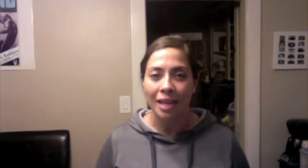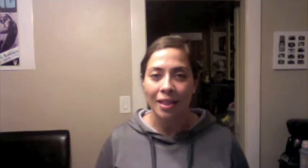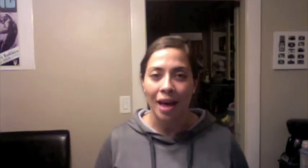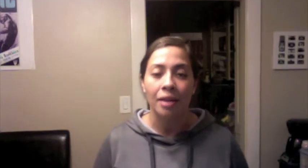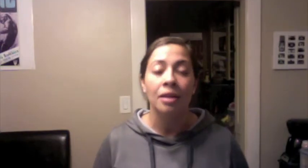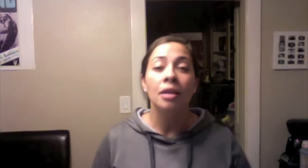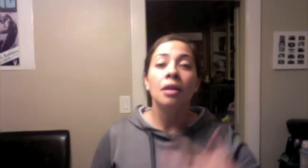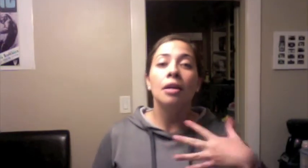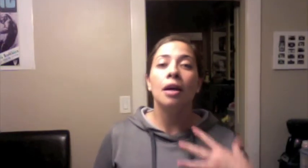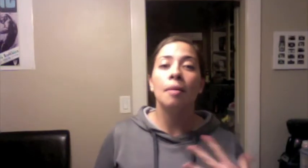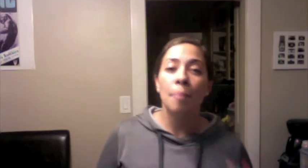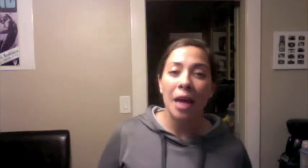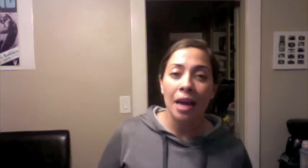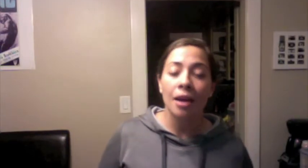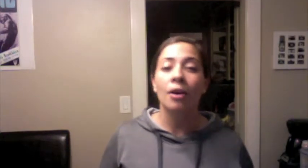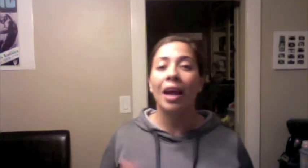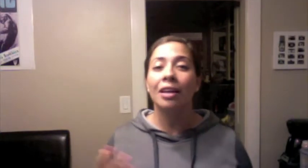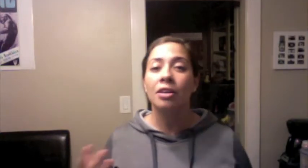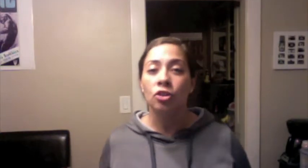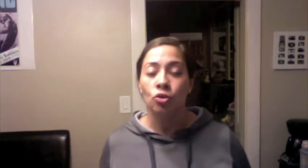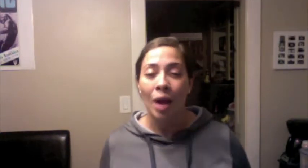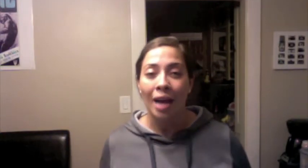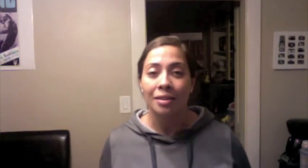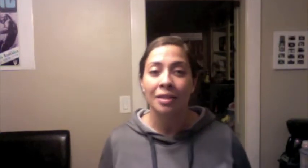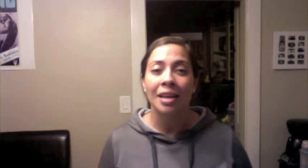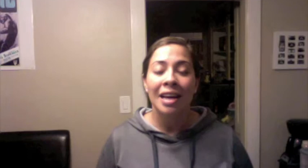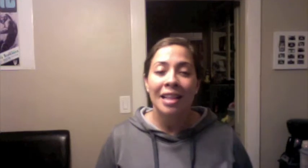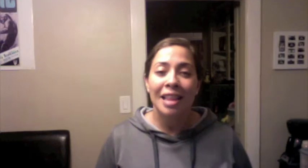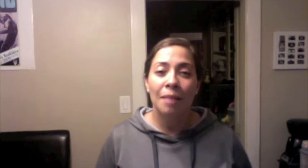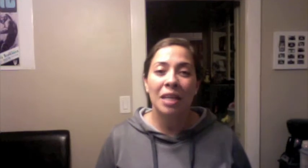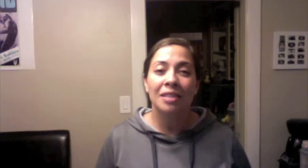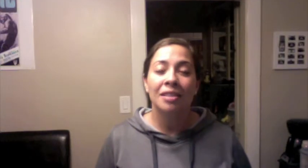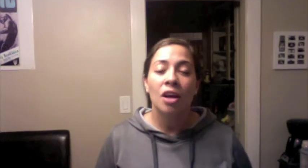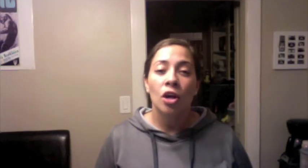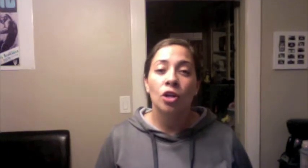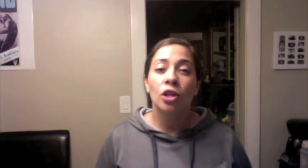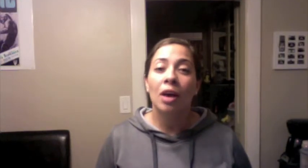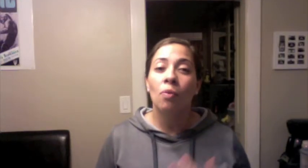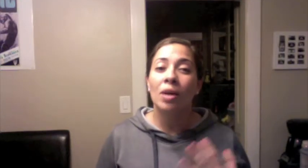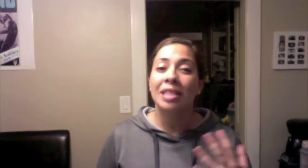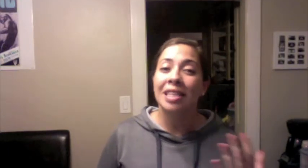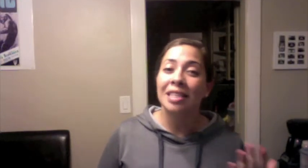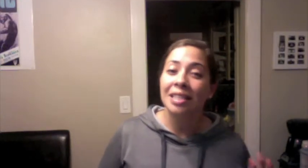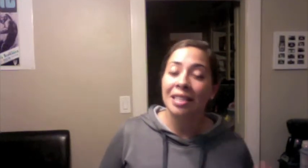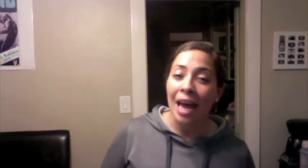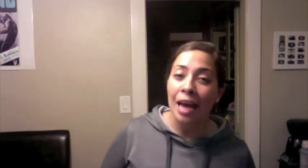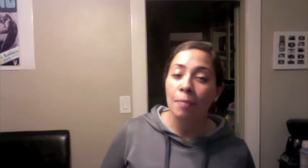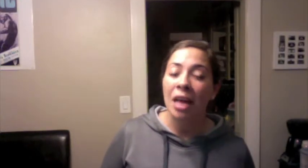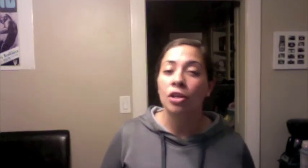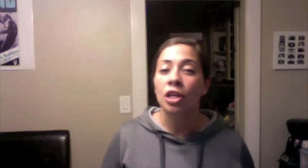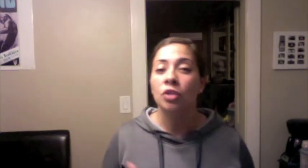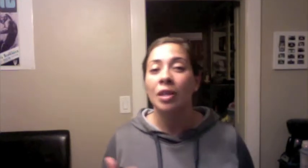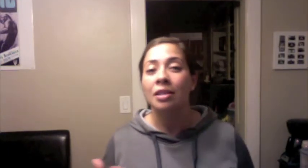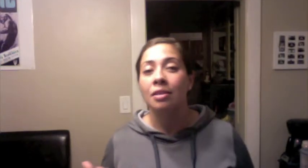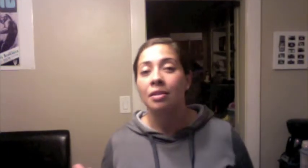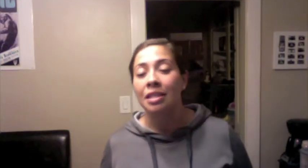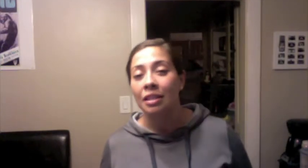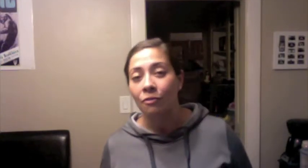that. Compare and contrast. That means look at what's the same and look at what's the